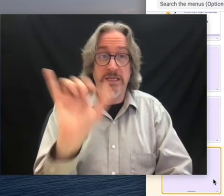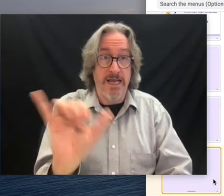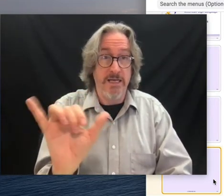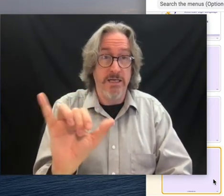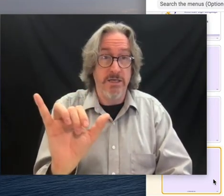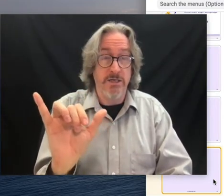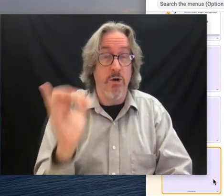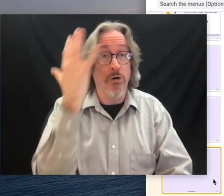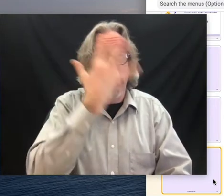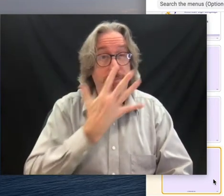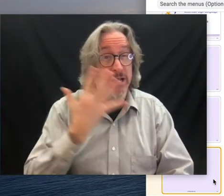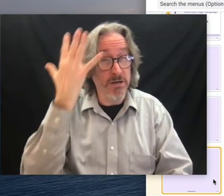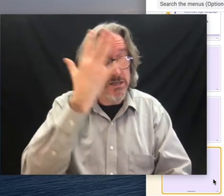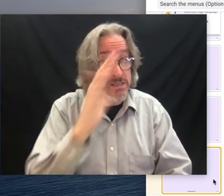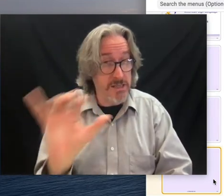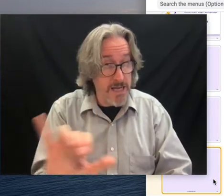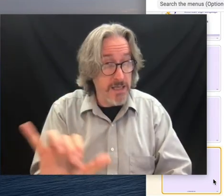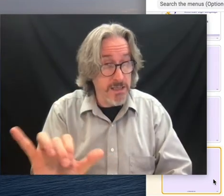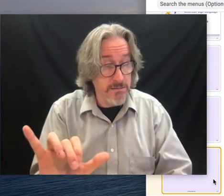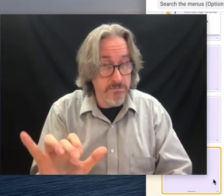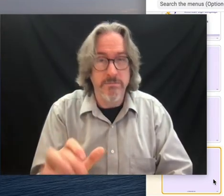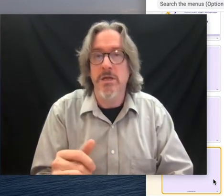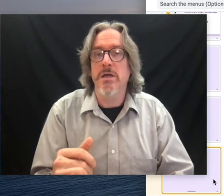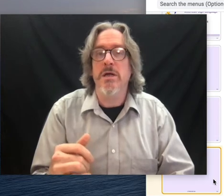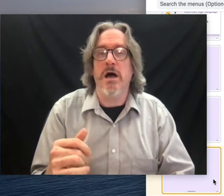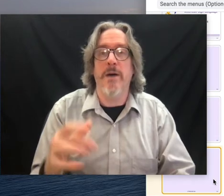look like or appearance like,